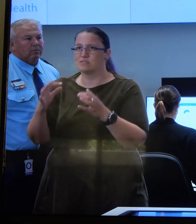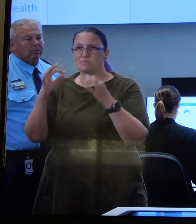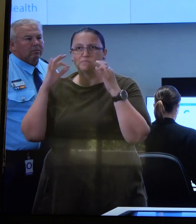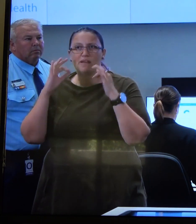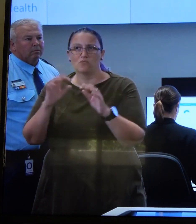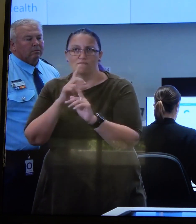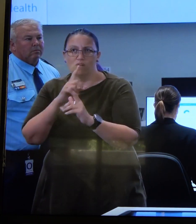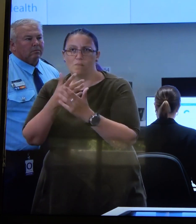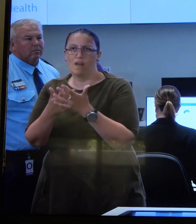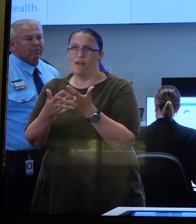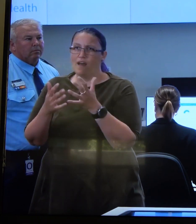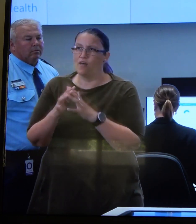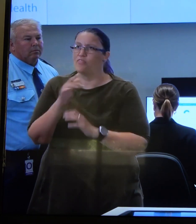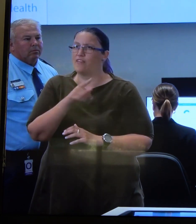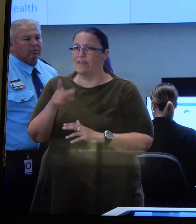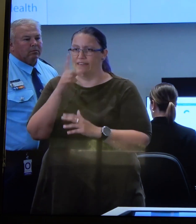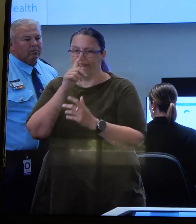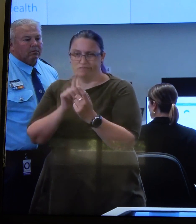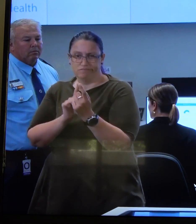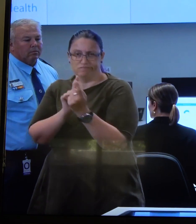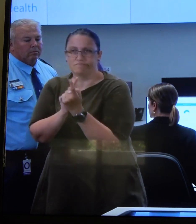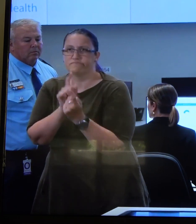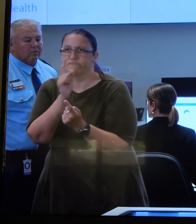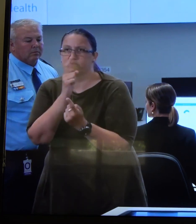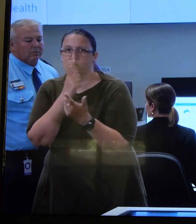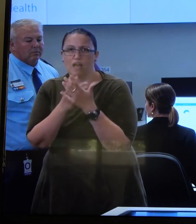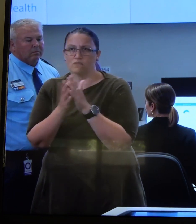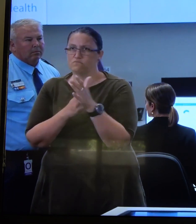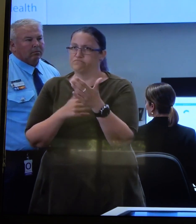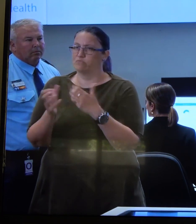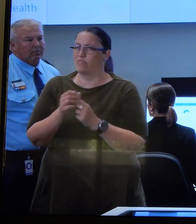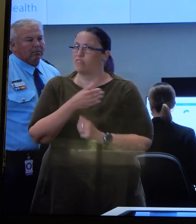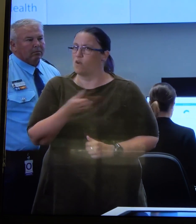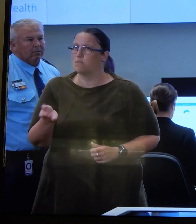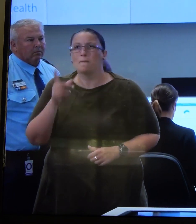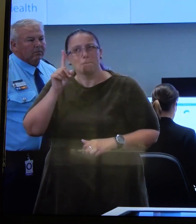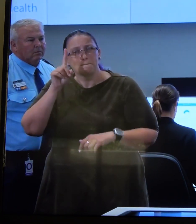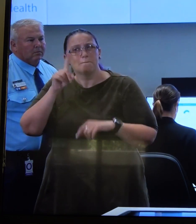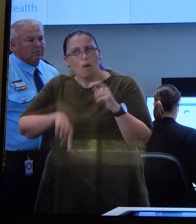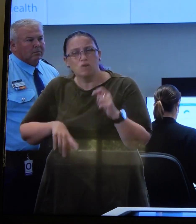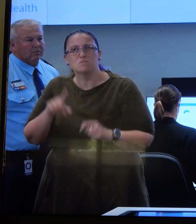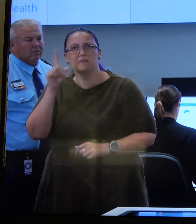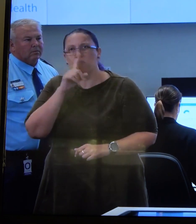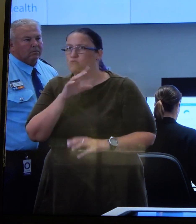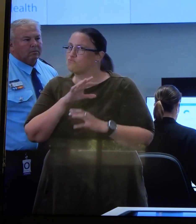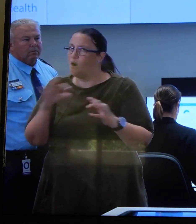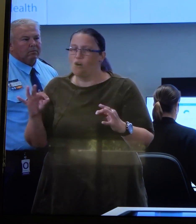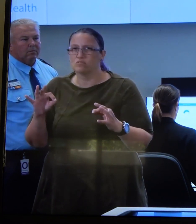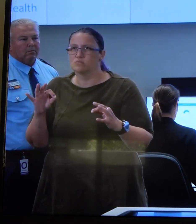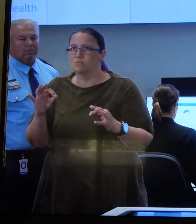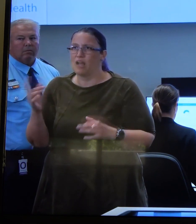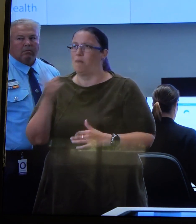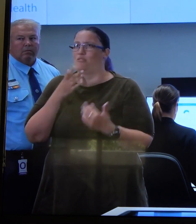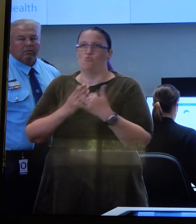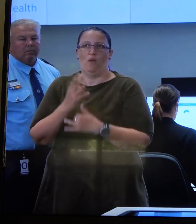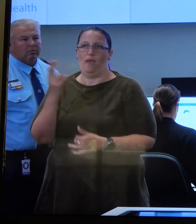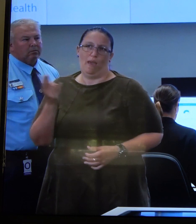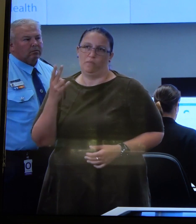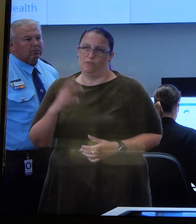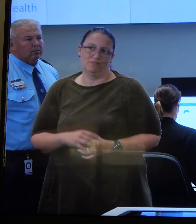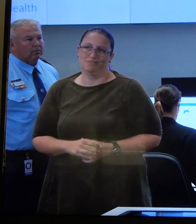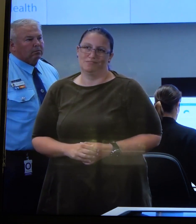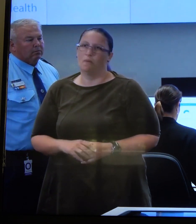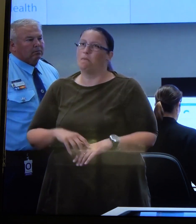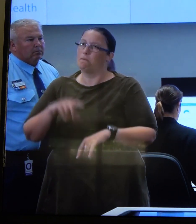special advice on how to actually approach these cases. But the majority of these cases are actually not coming through the paramedics at the moment. They're actually